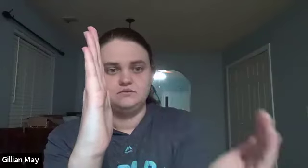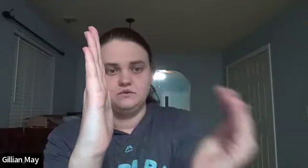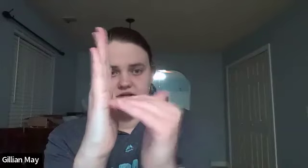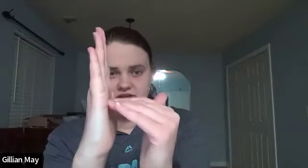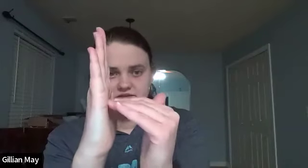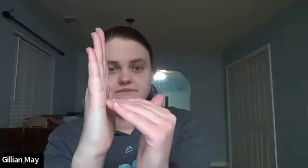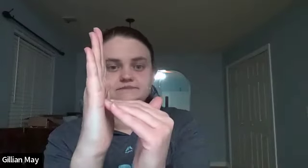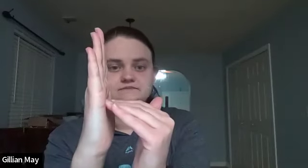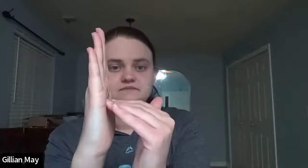Repeat.